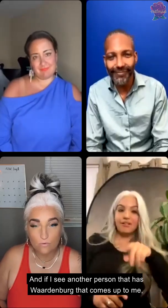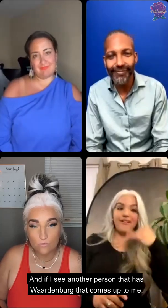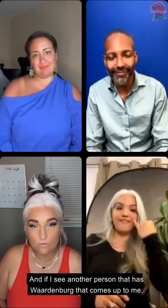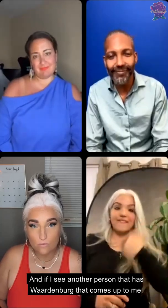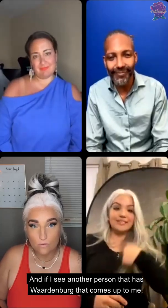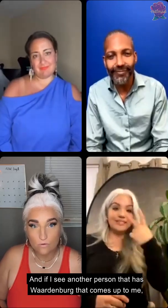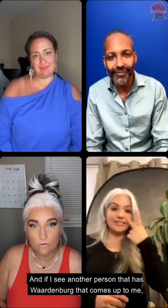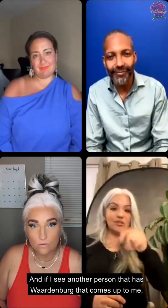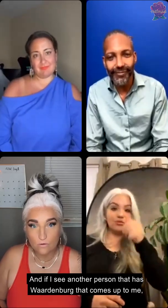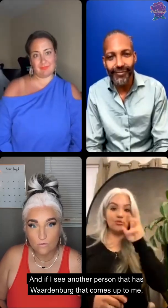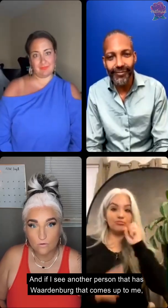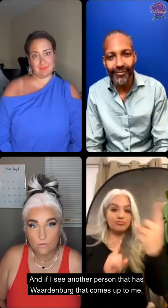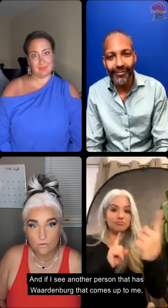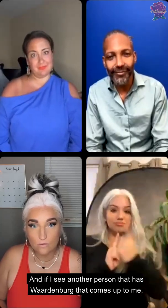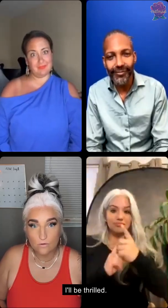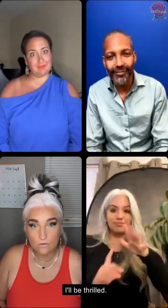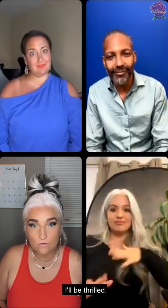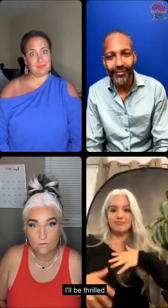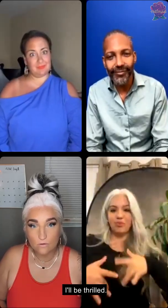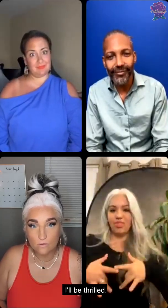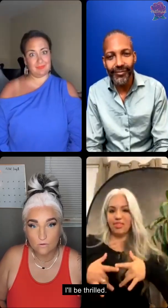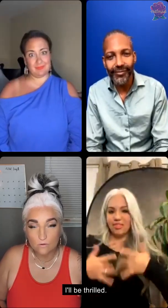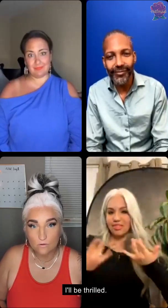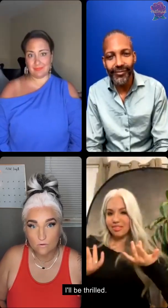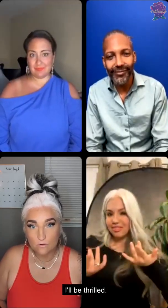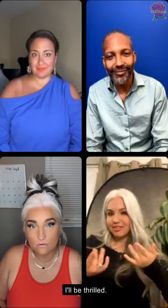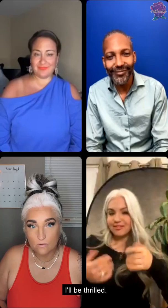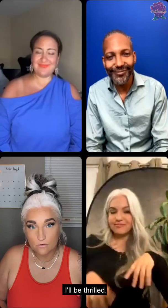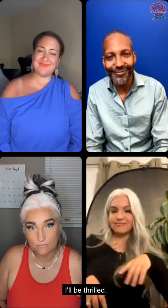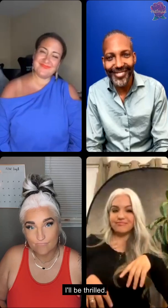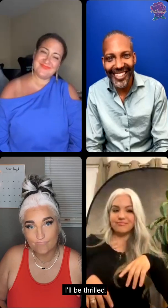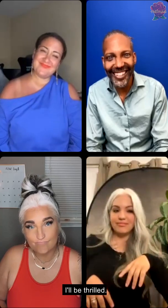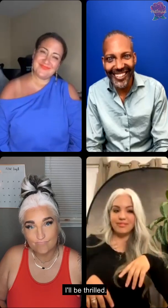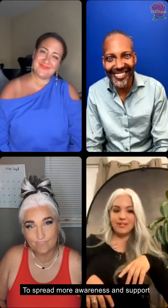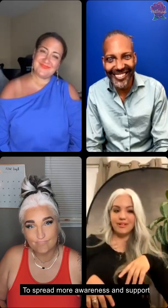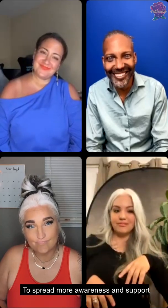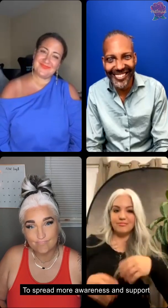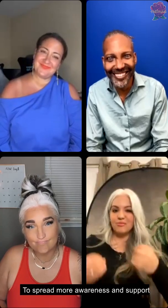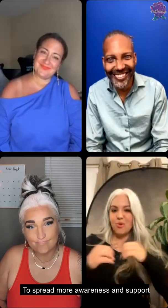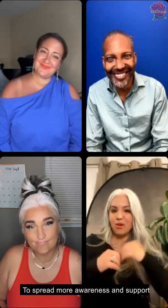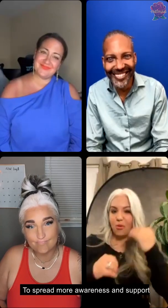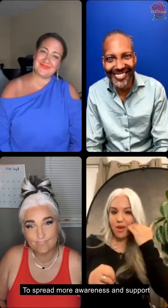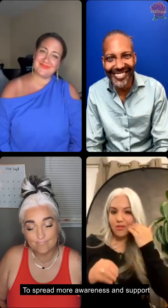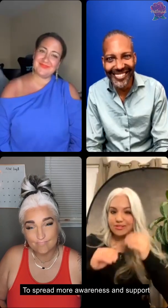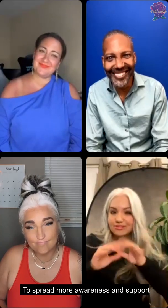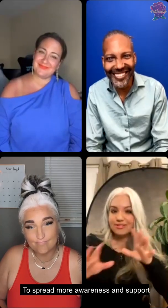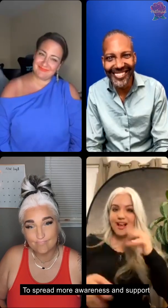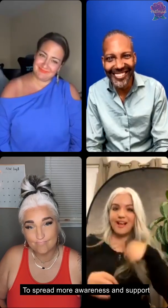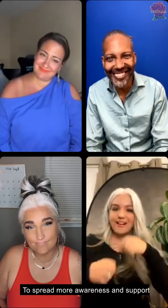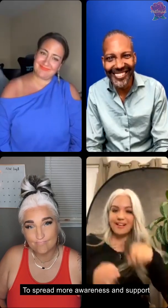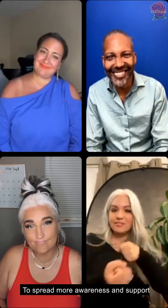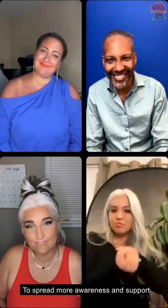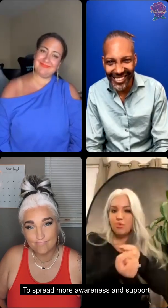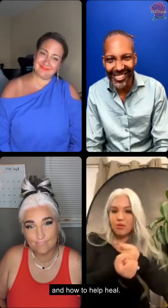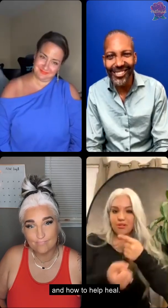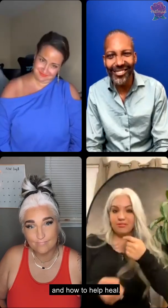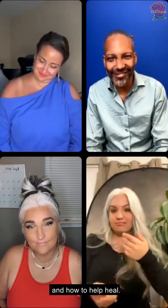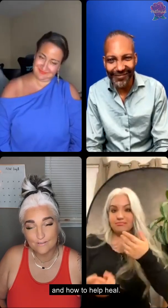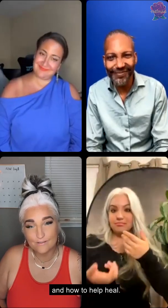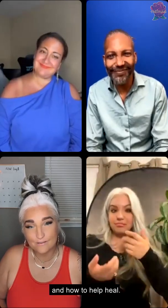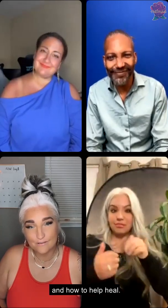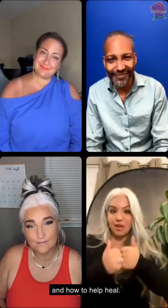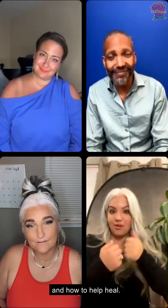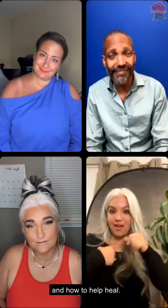if I see another person that has Wardenbergs that come up with me, I'll be thrilled to spread more awareness and I